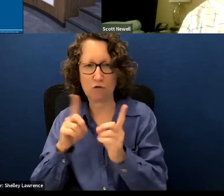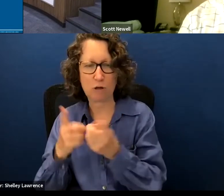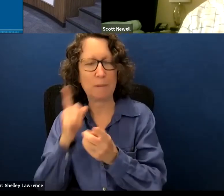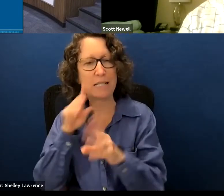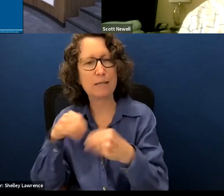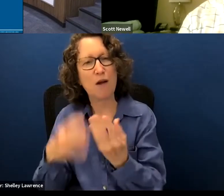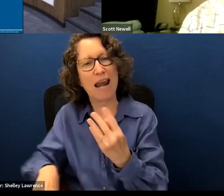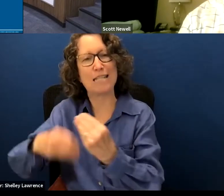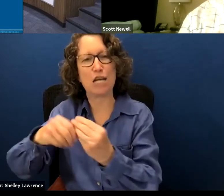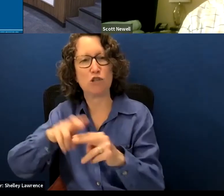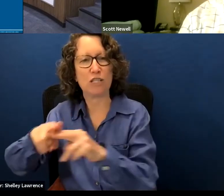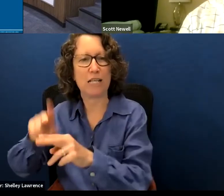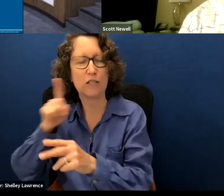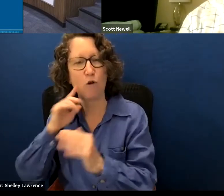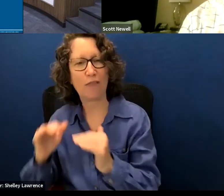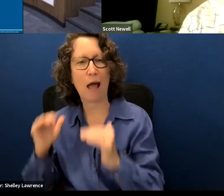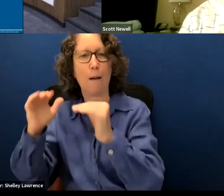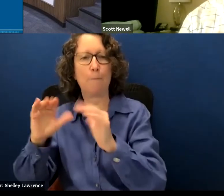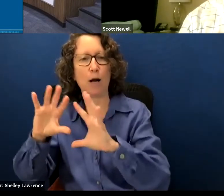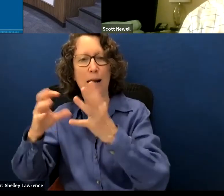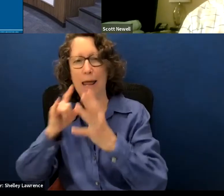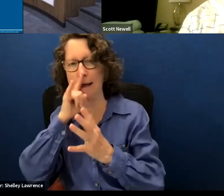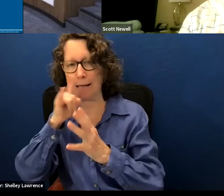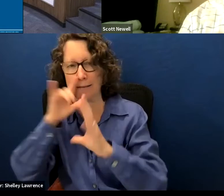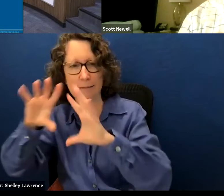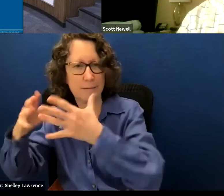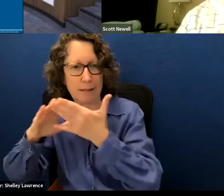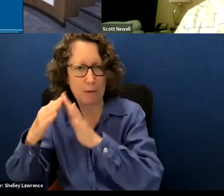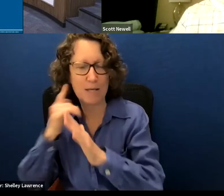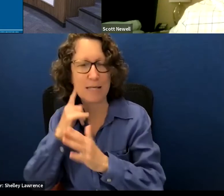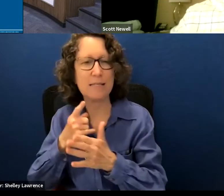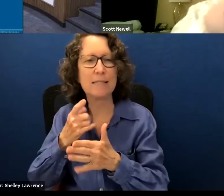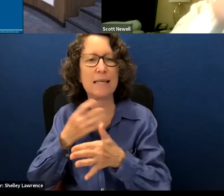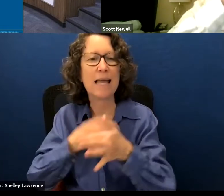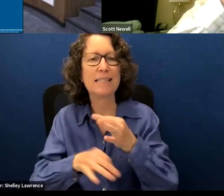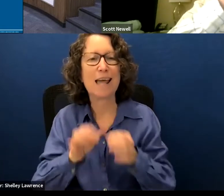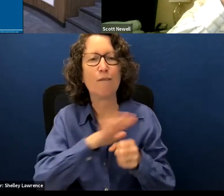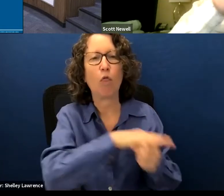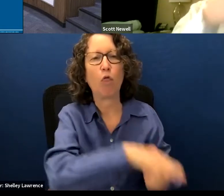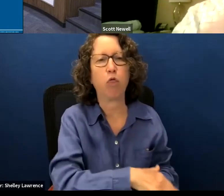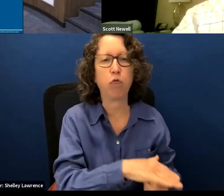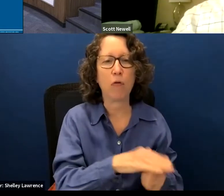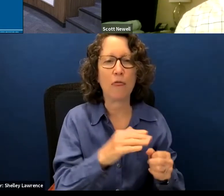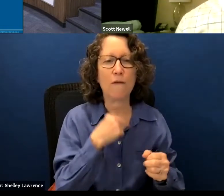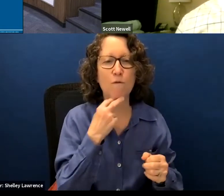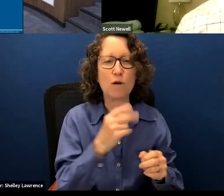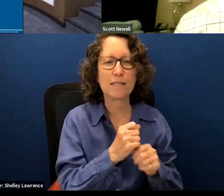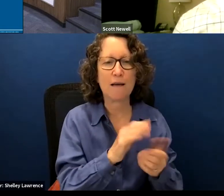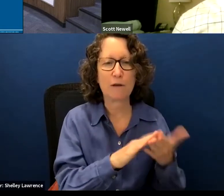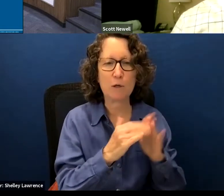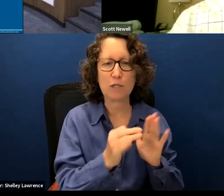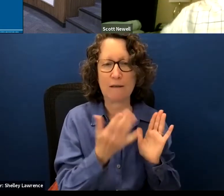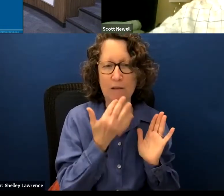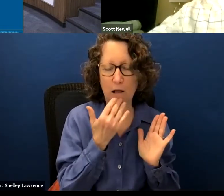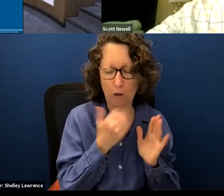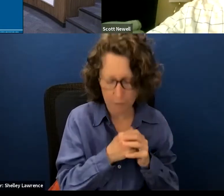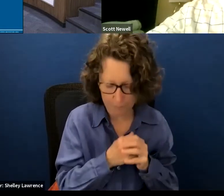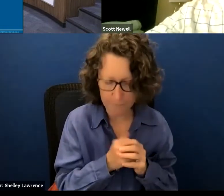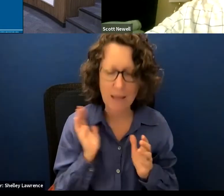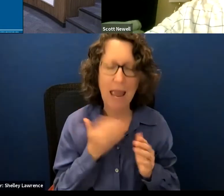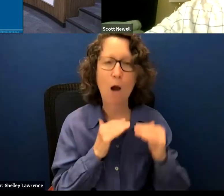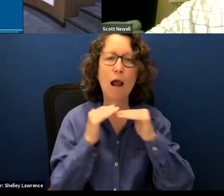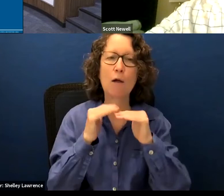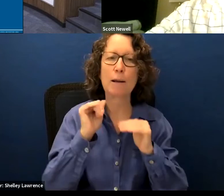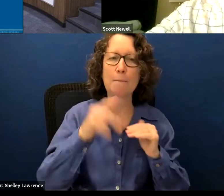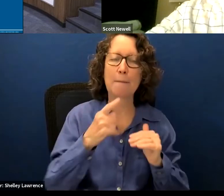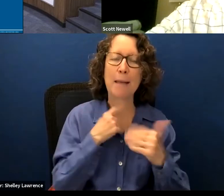provide additional seats for the upper class and wealthy communities at the expense of drowning out the voices of communities of color. Our equity